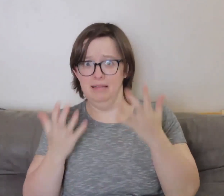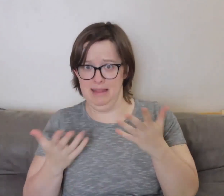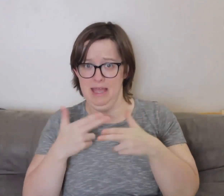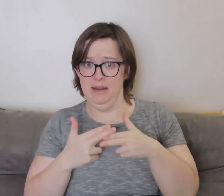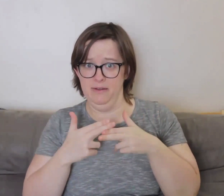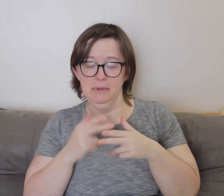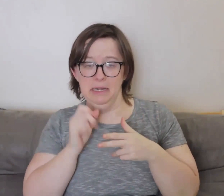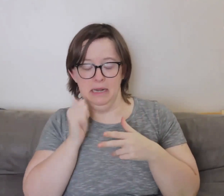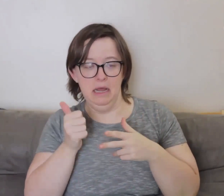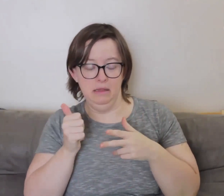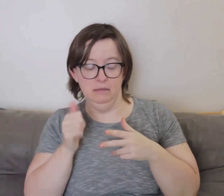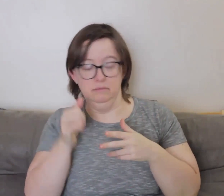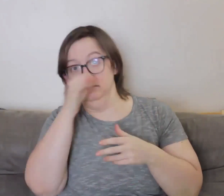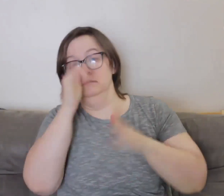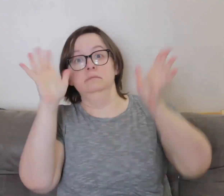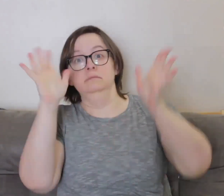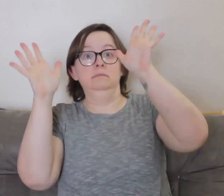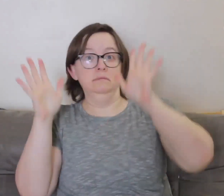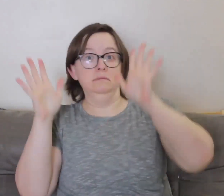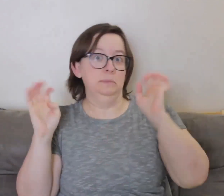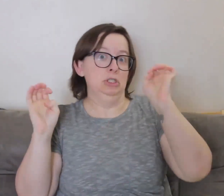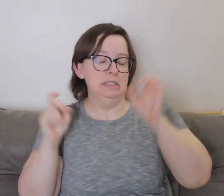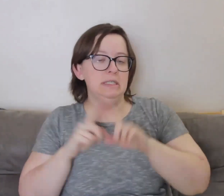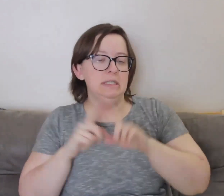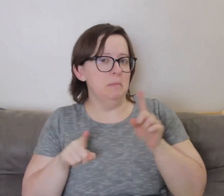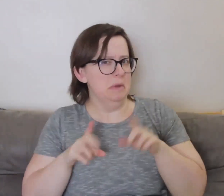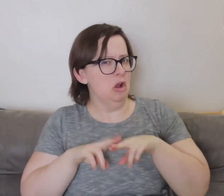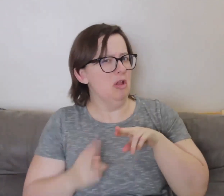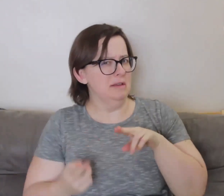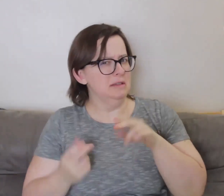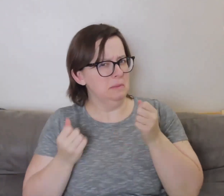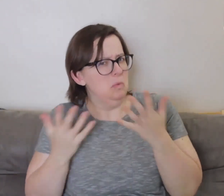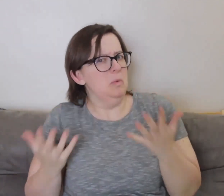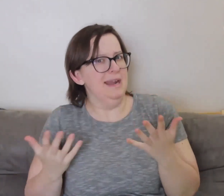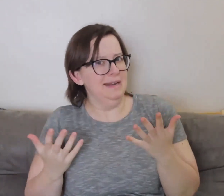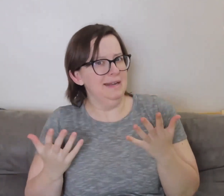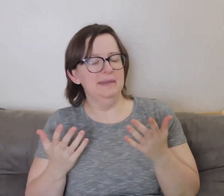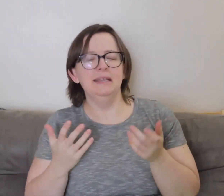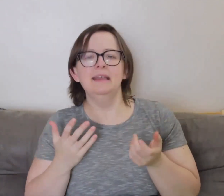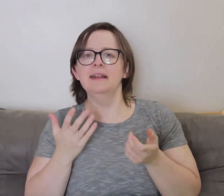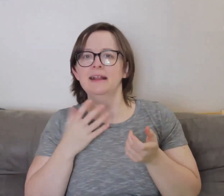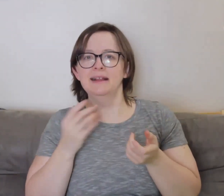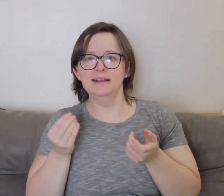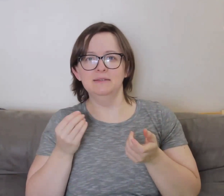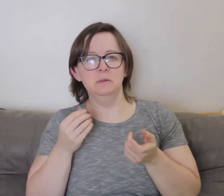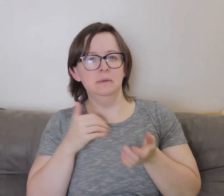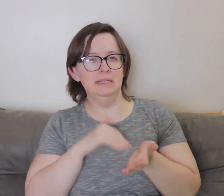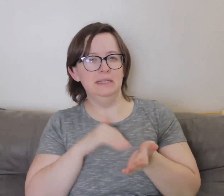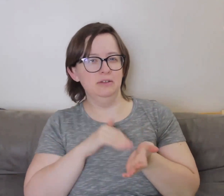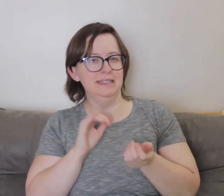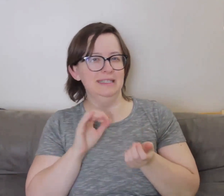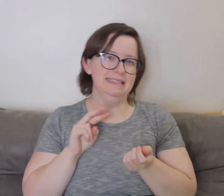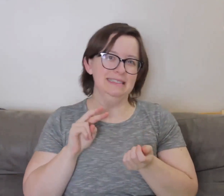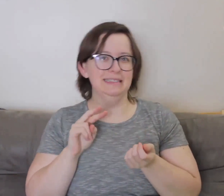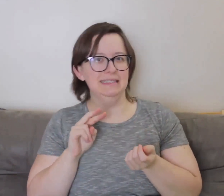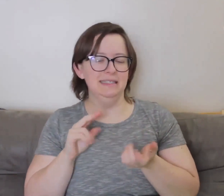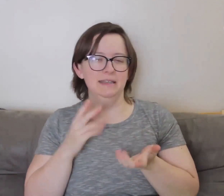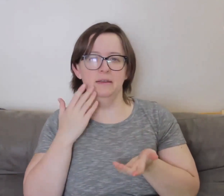had lost a lot of weight. Not enough to warrant an emergency room trip, but we were